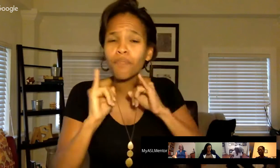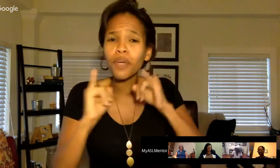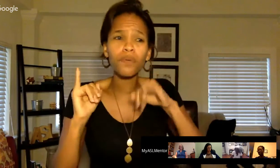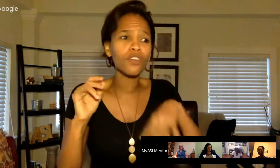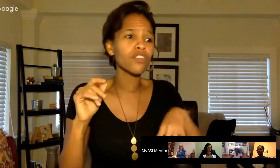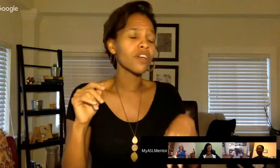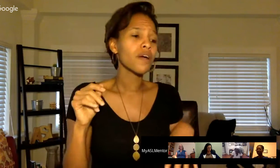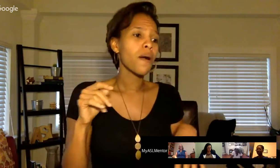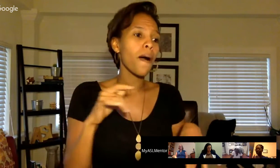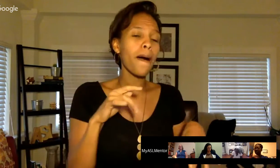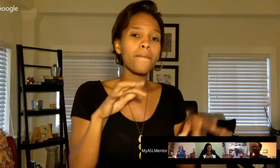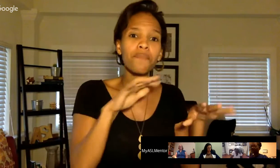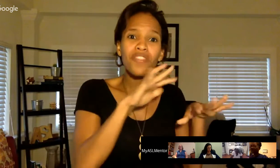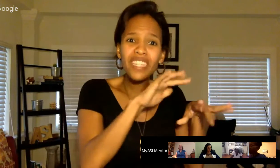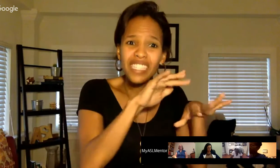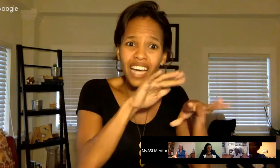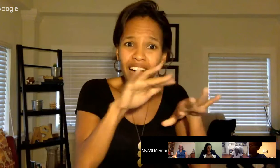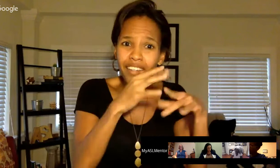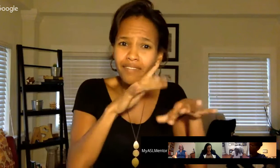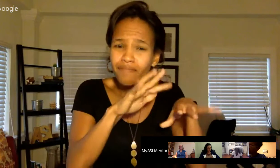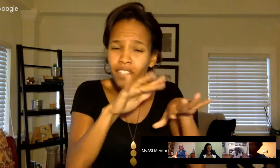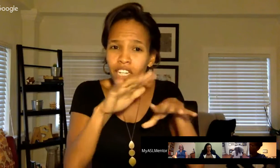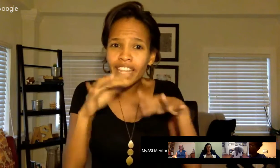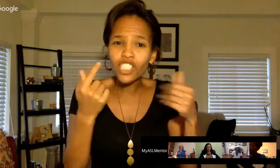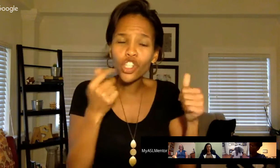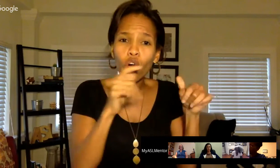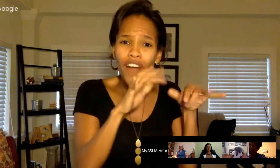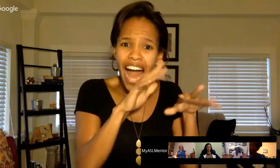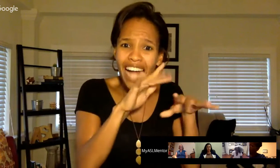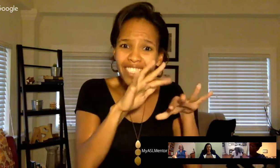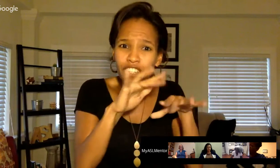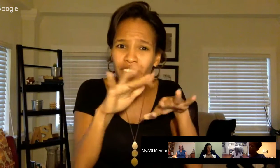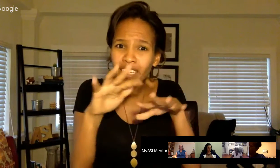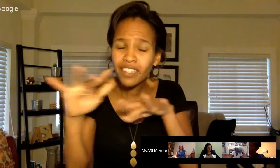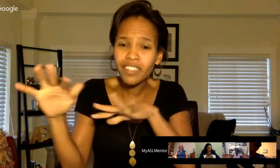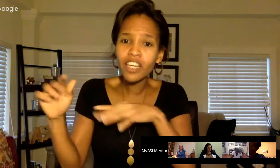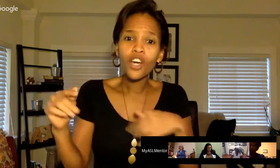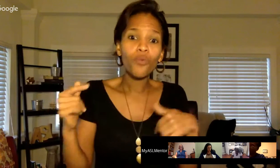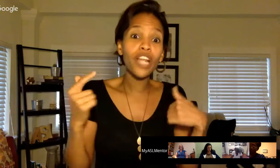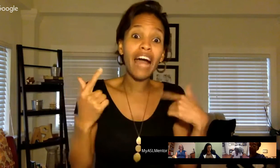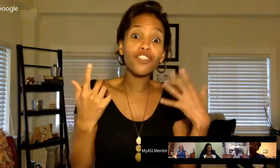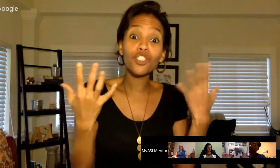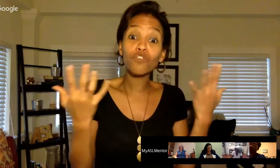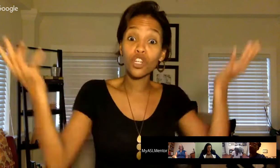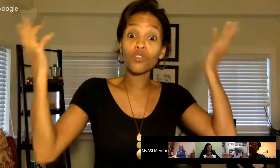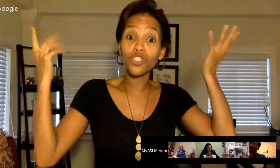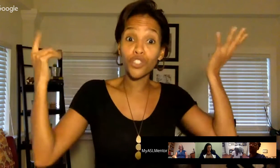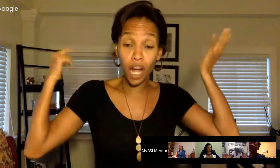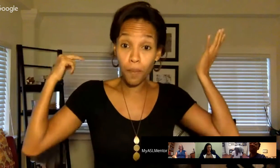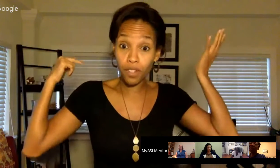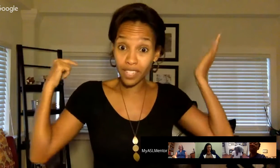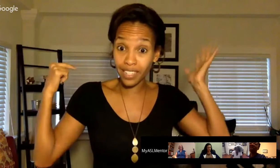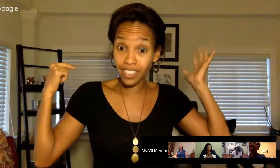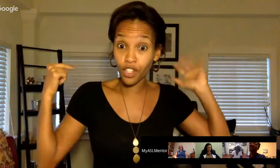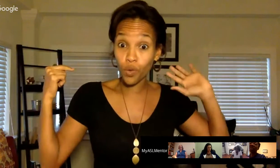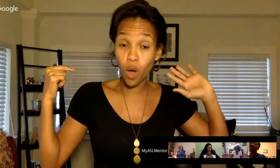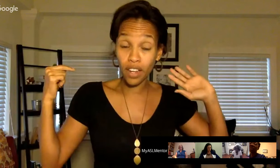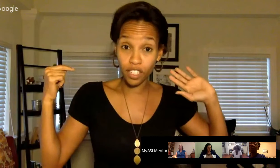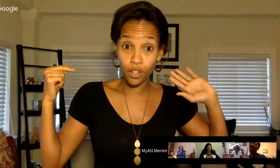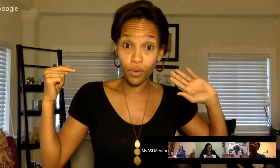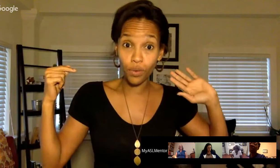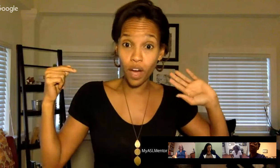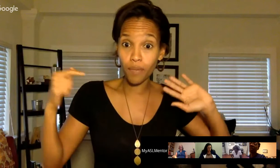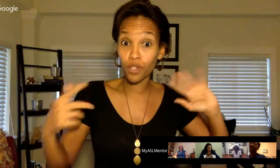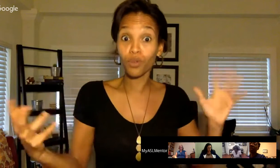of different people. This sign, that show of activity, when after you've chosen your couple of signs that you